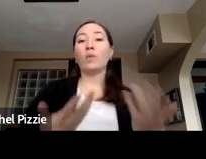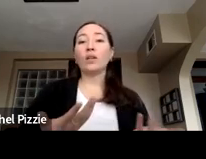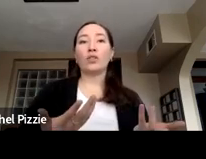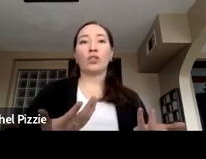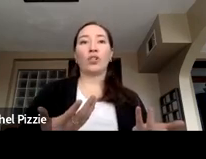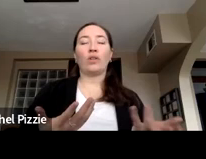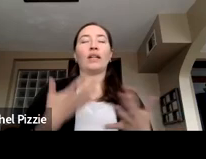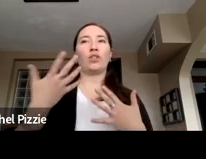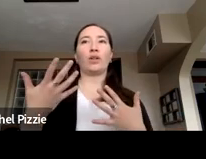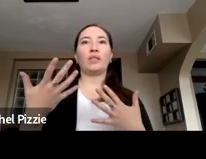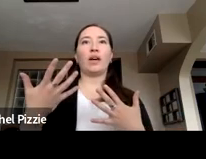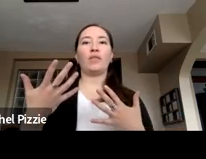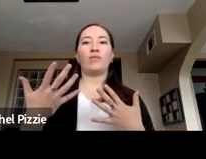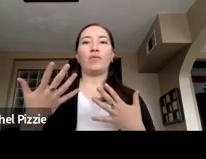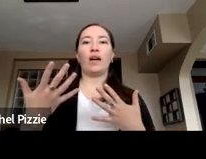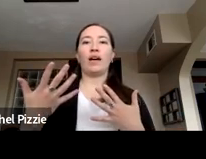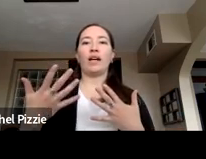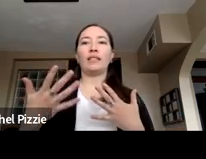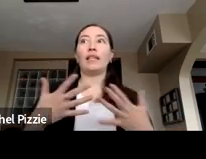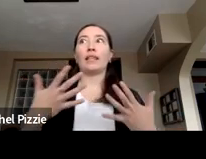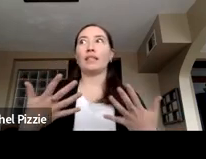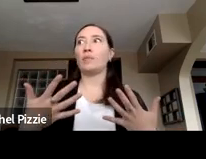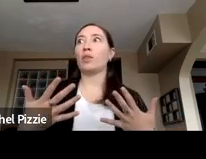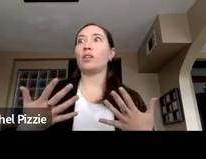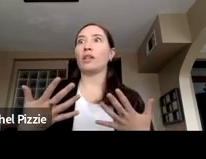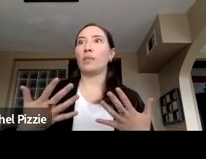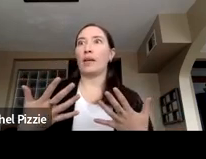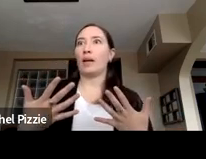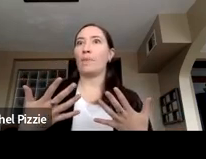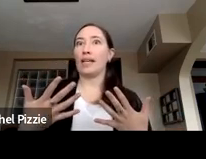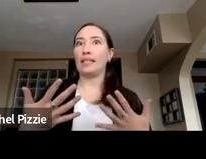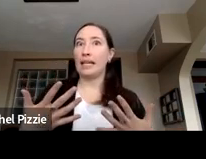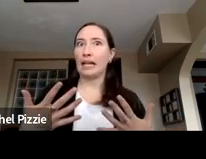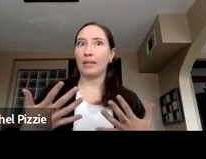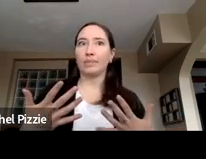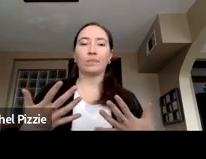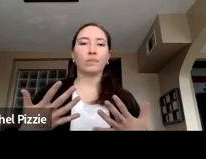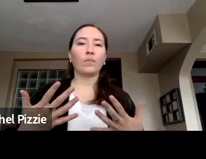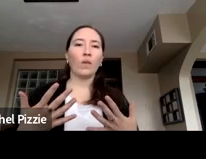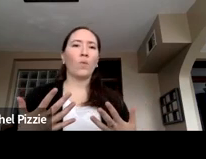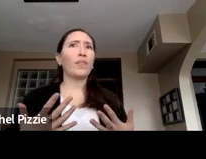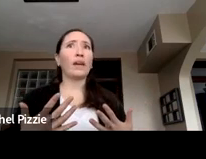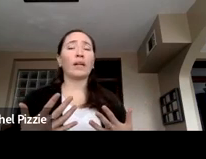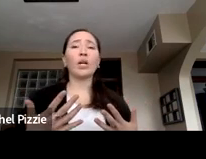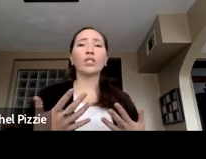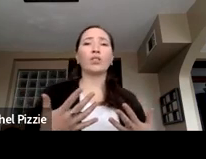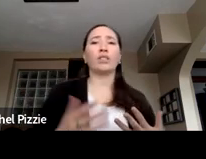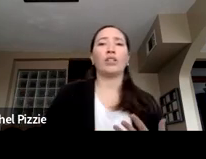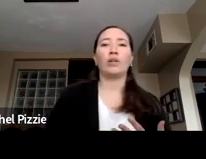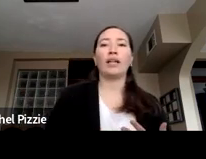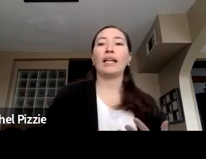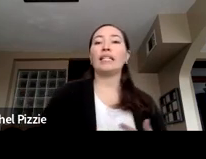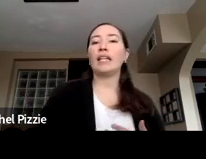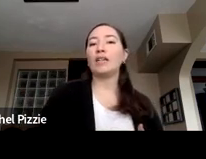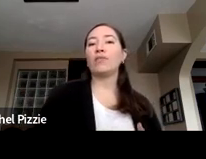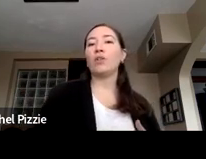One thing I will caution you in terms of setting this up so that you get the best data, one thing I would encourage you to